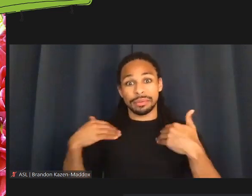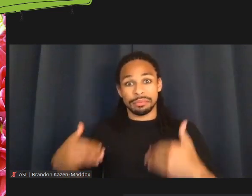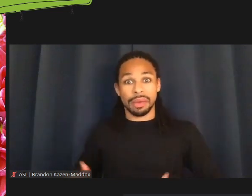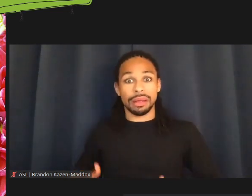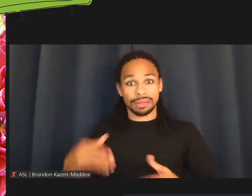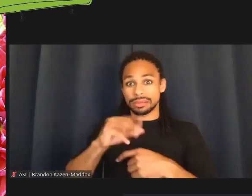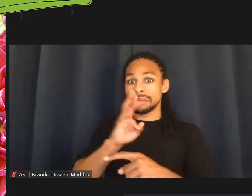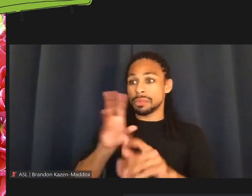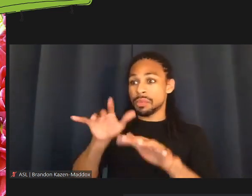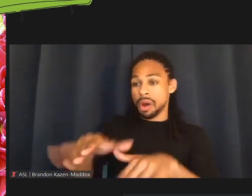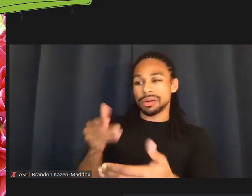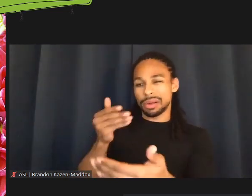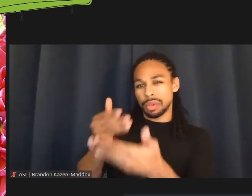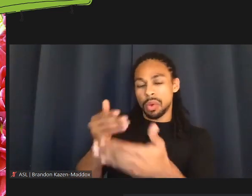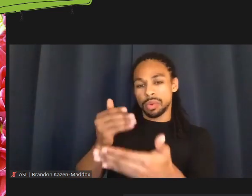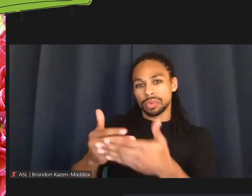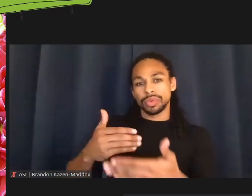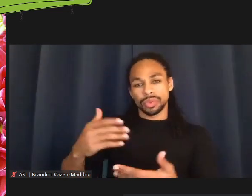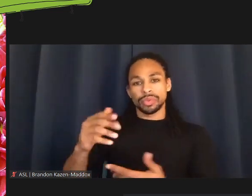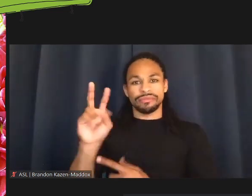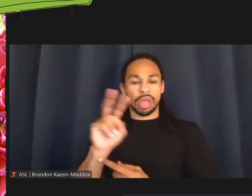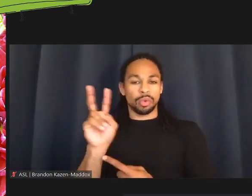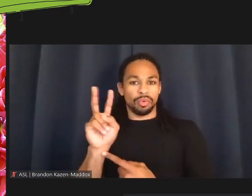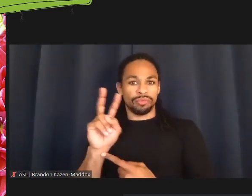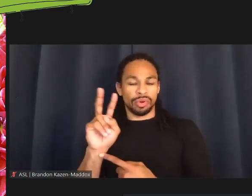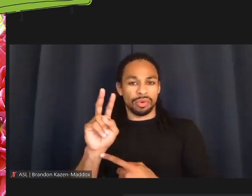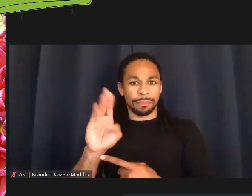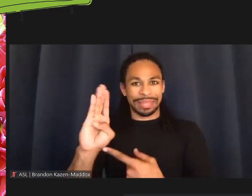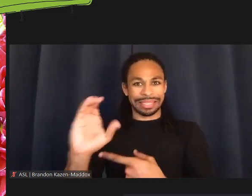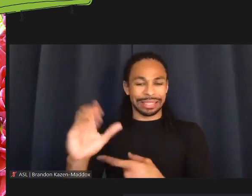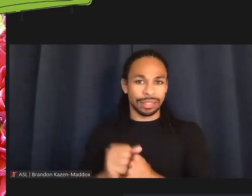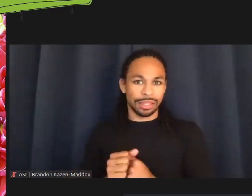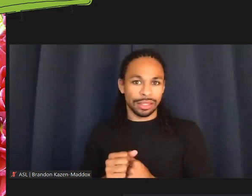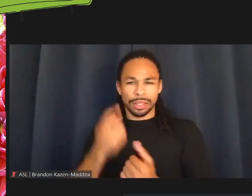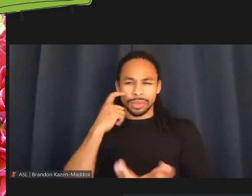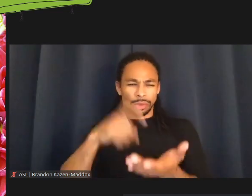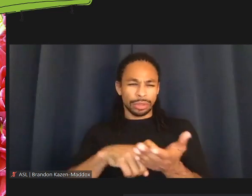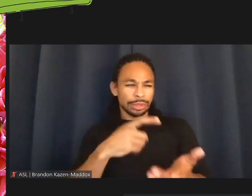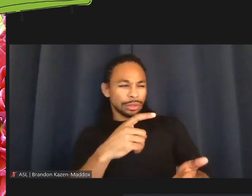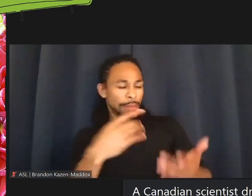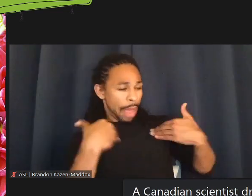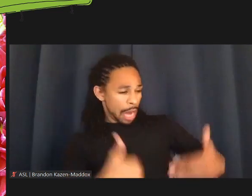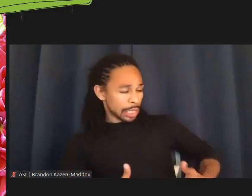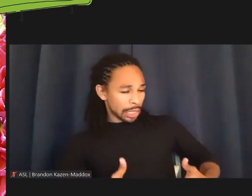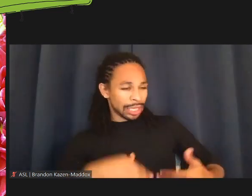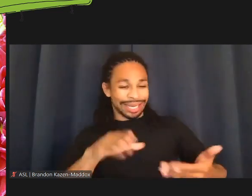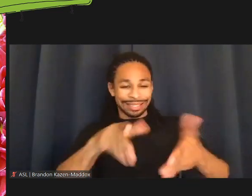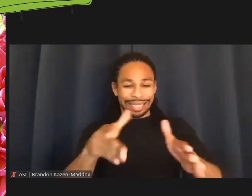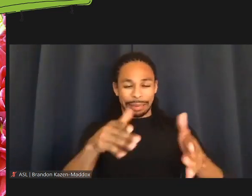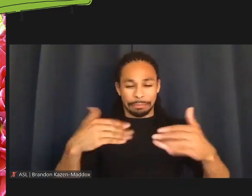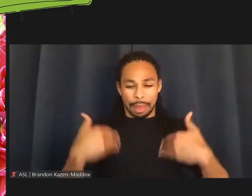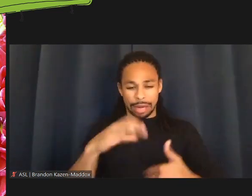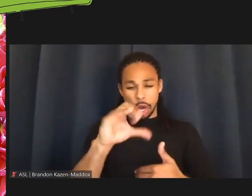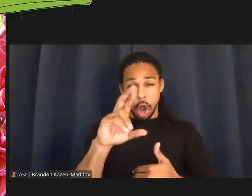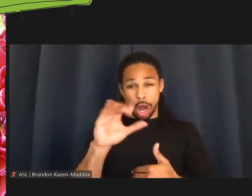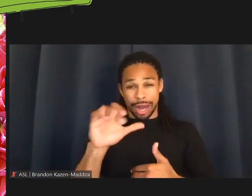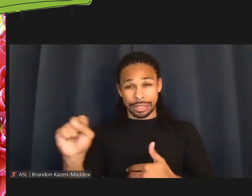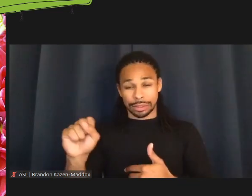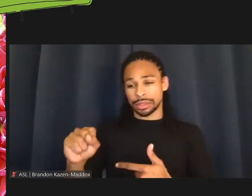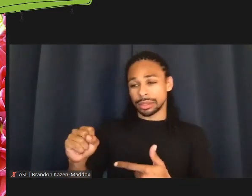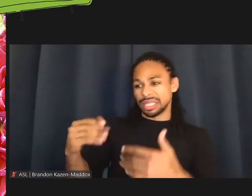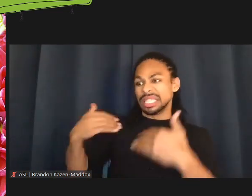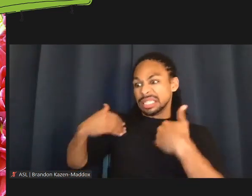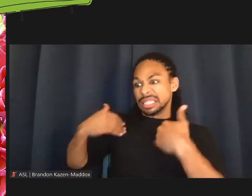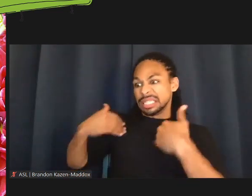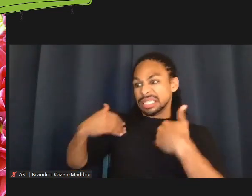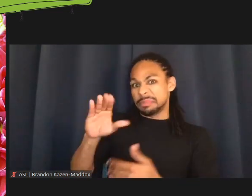Columbia. Note the difference, body, carcass, corpse. What gets to be a body? What gets to